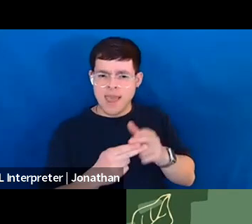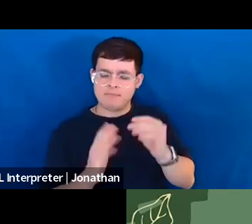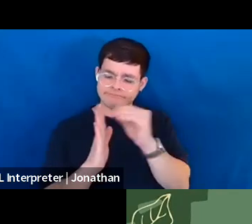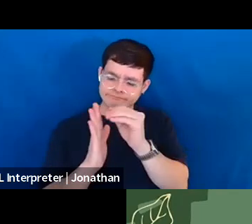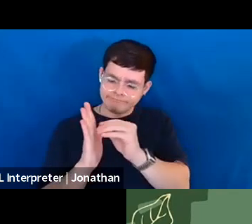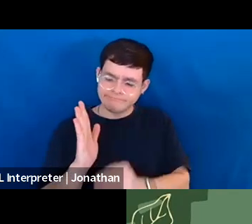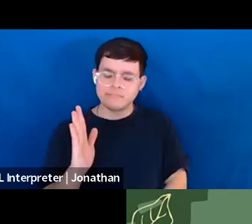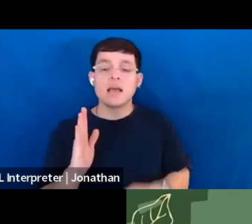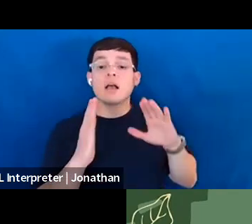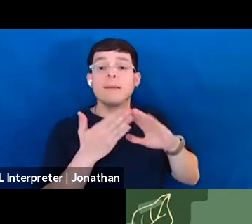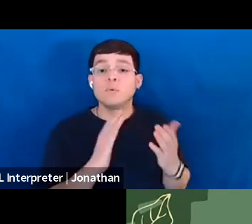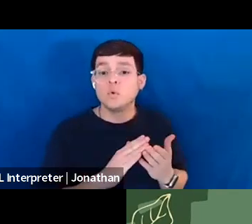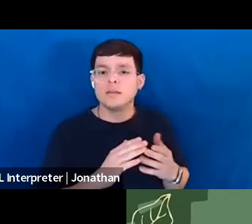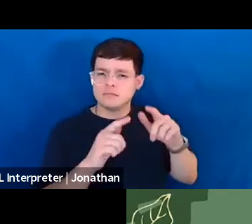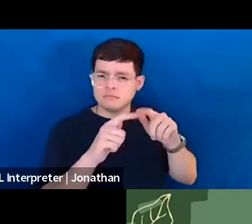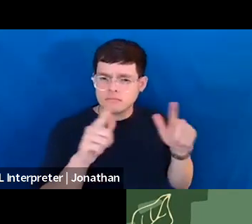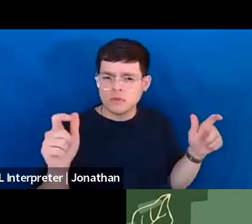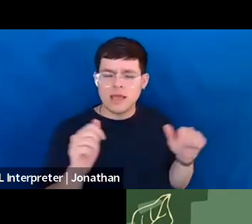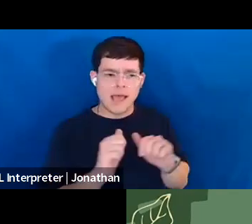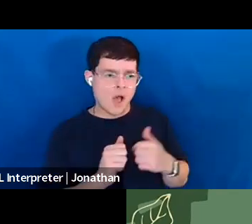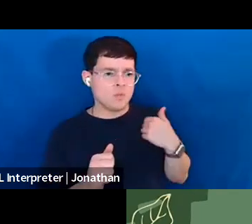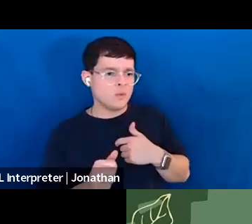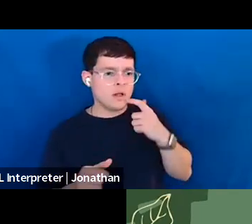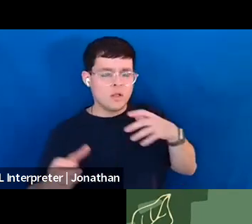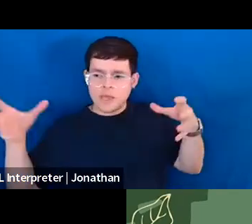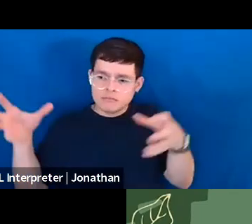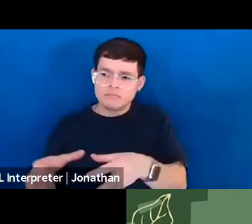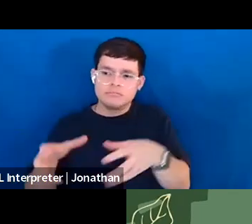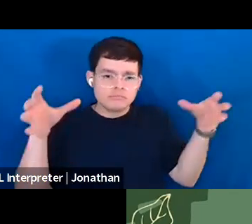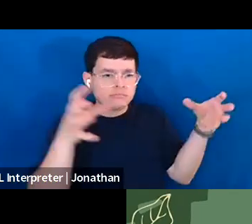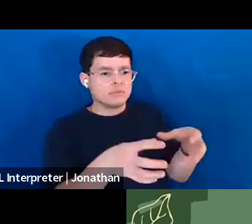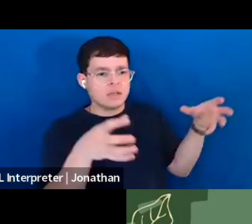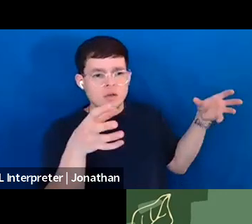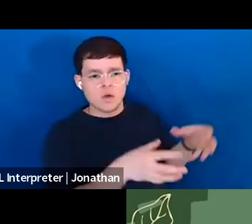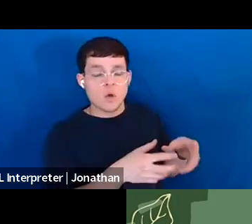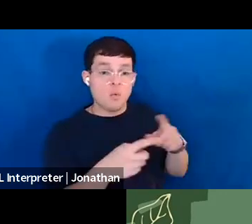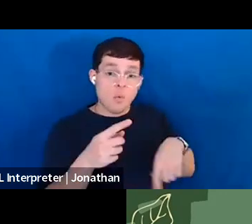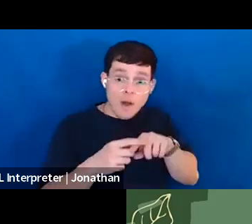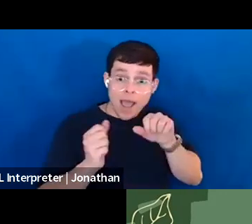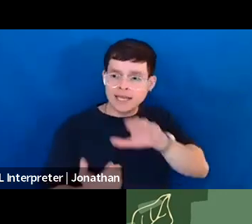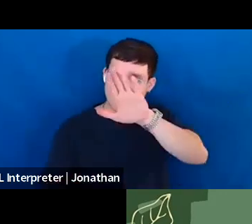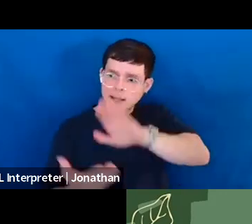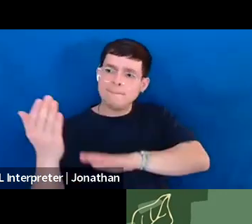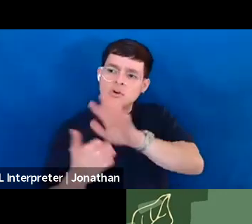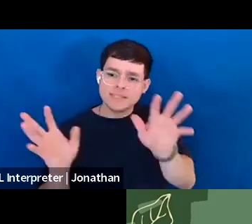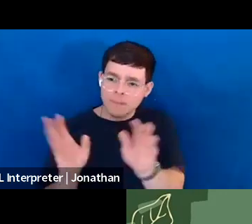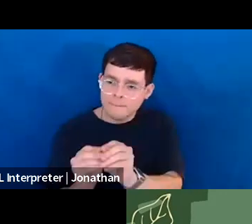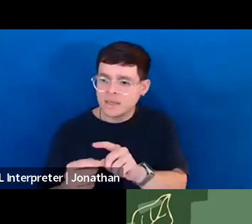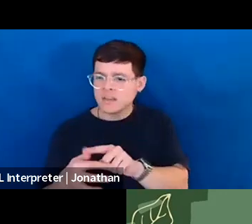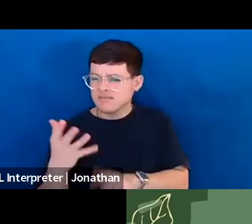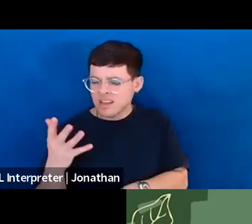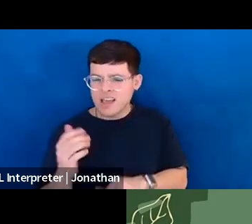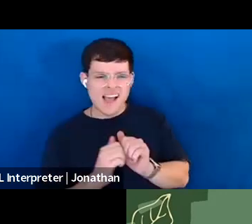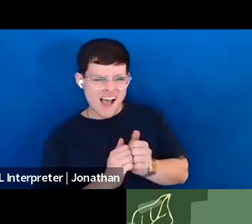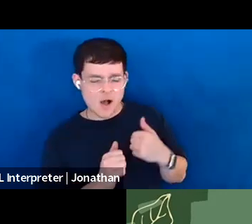thinking how we're going to convene communities, when we can meet with people in person, and how we're going to be